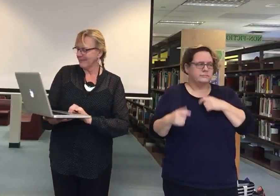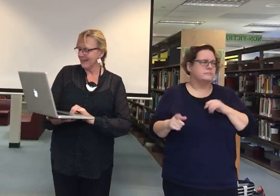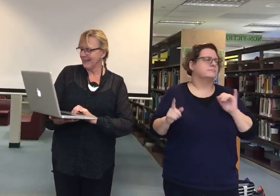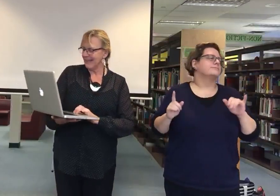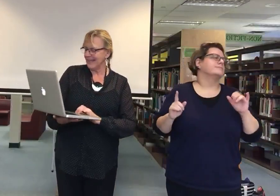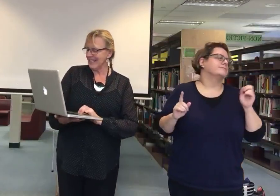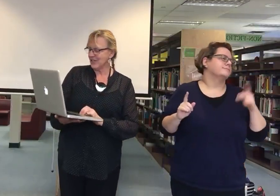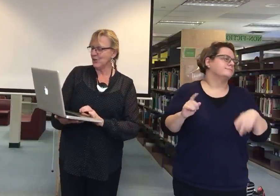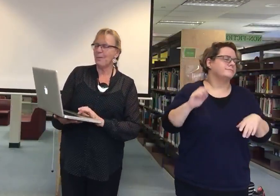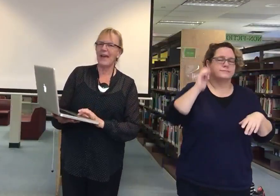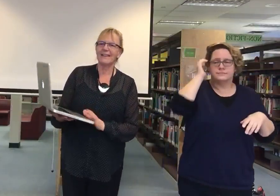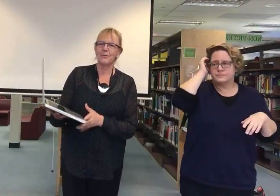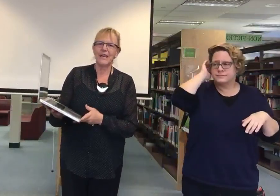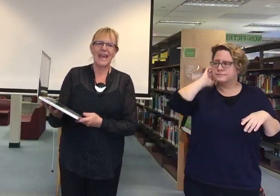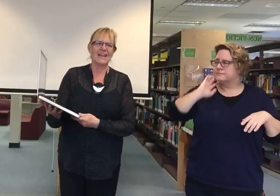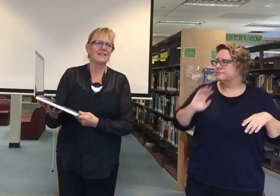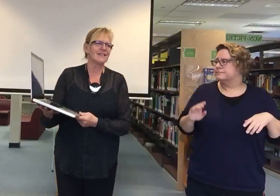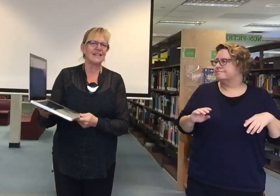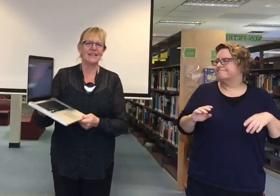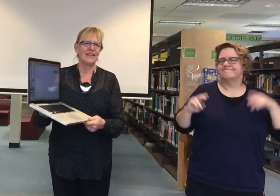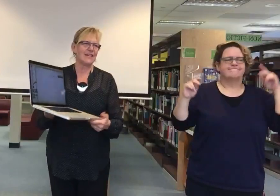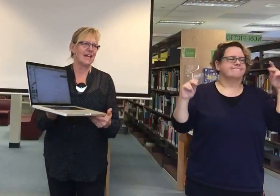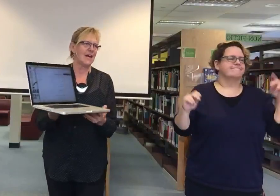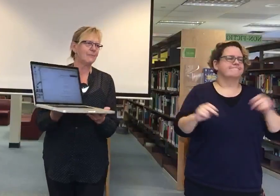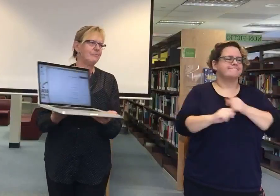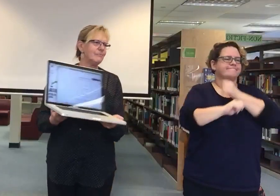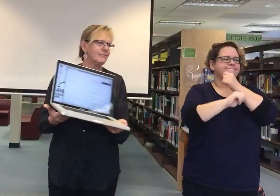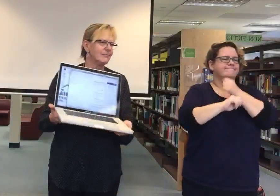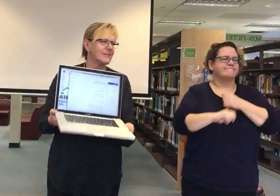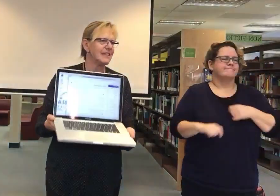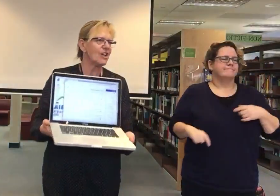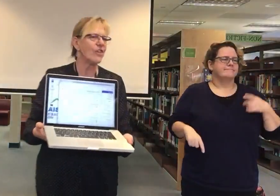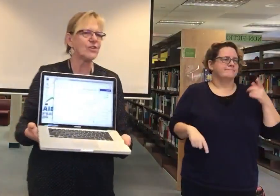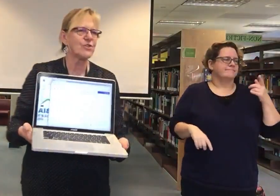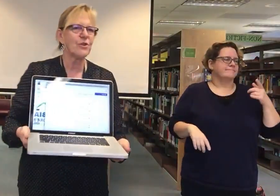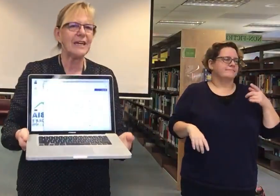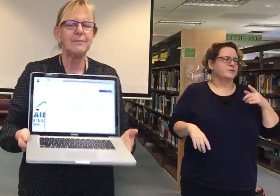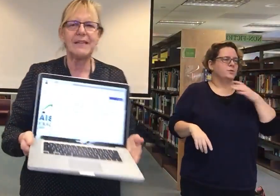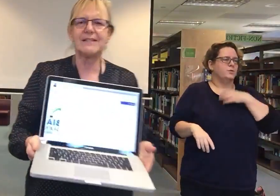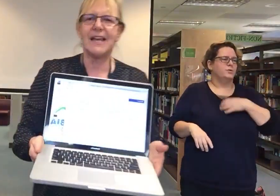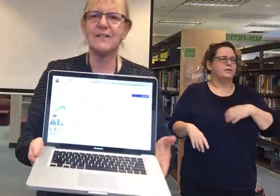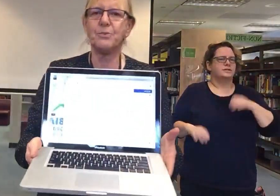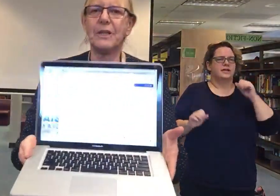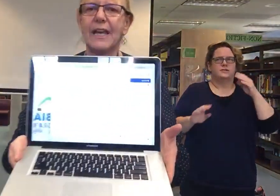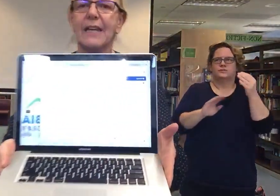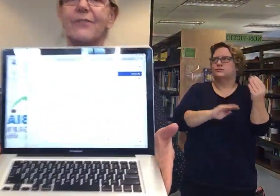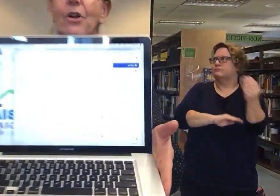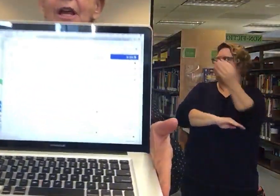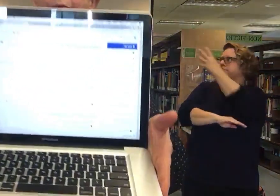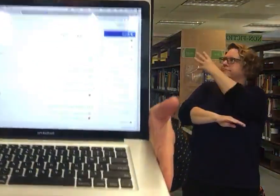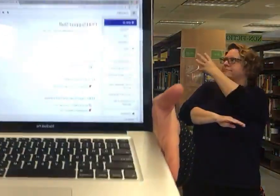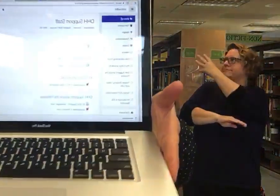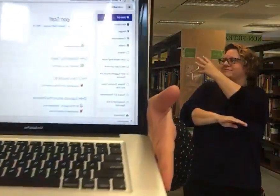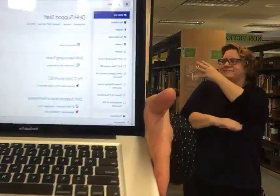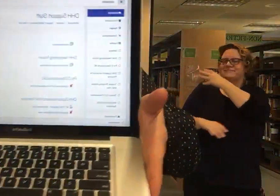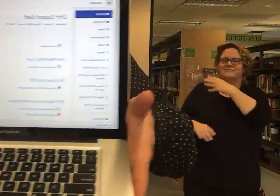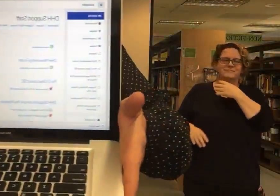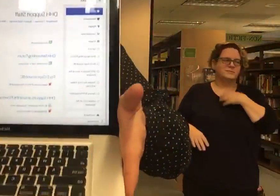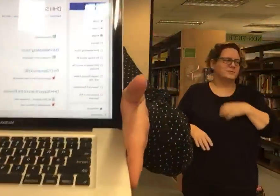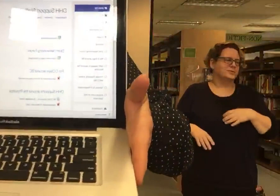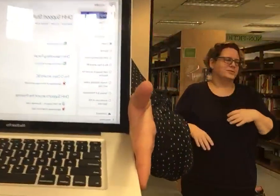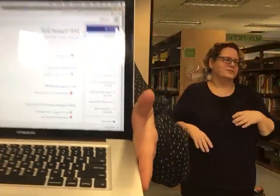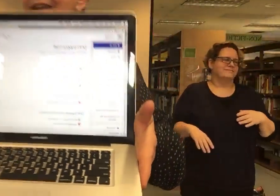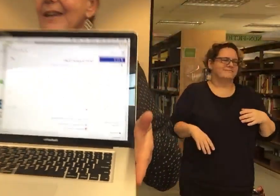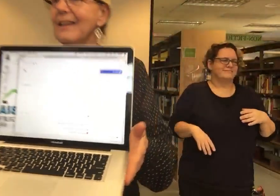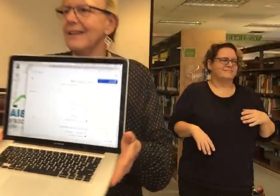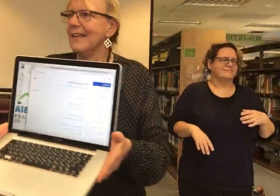still not letting me. it is too bad that we can't see see it on the screen, because that's really kind of all I wanted to kind of